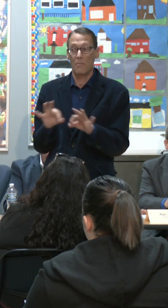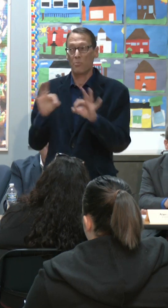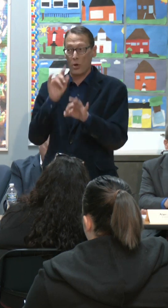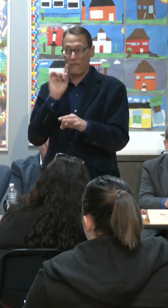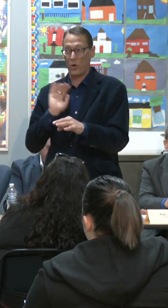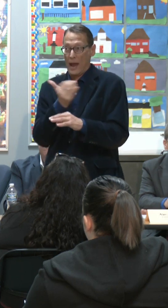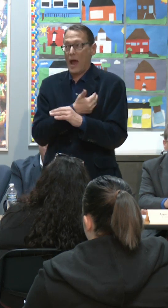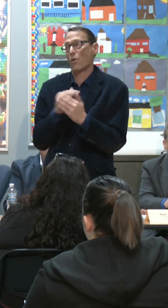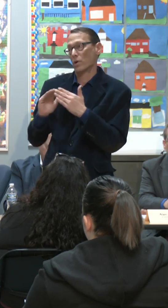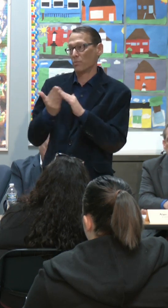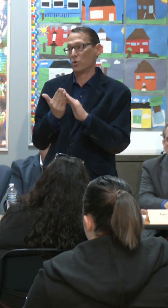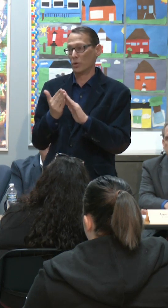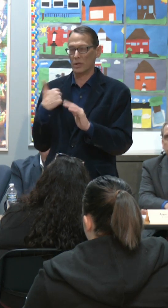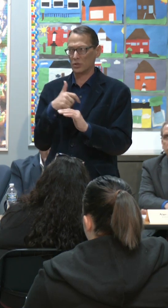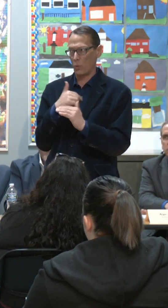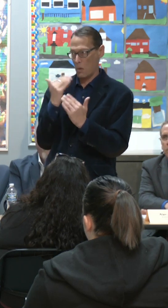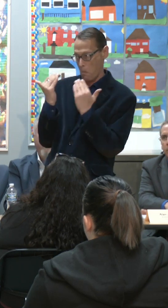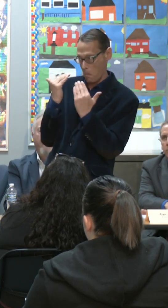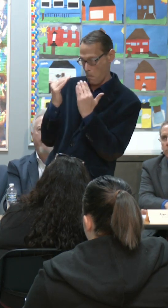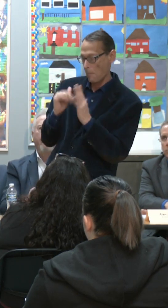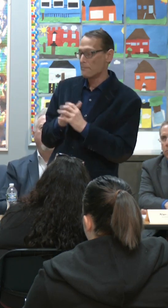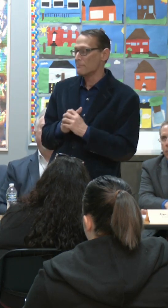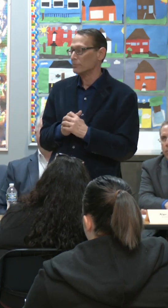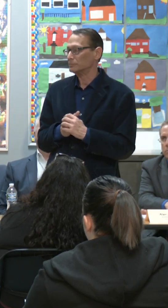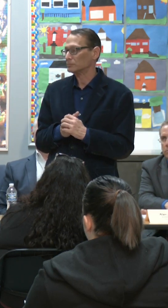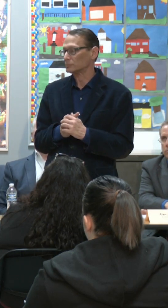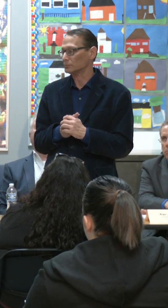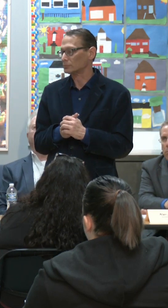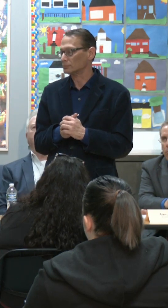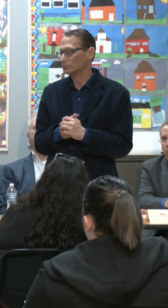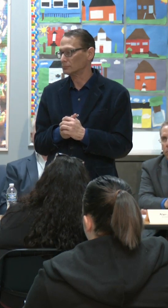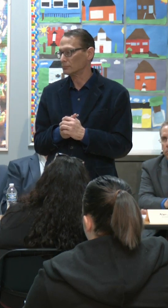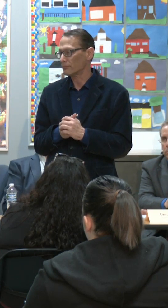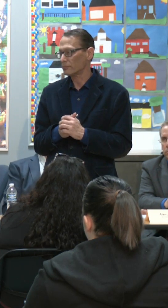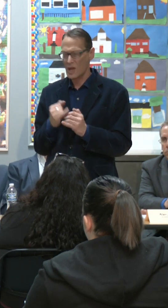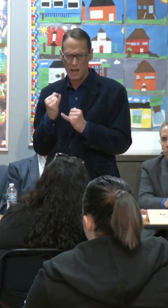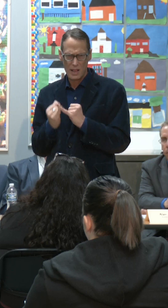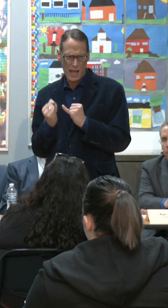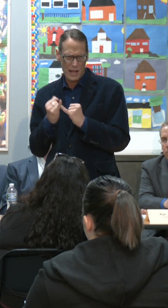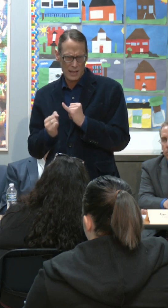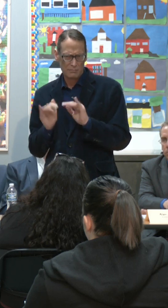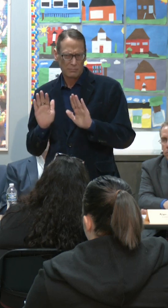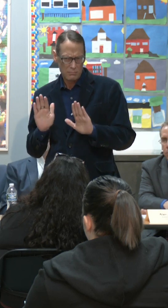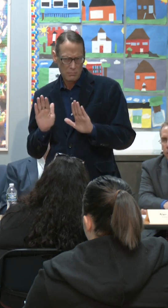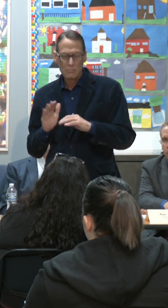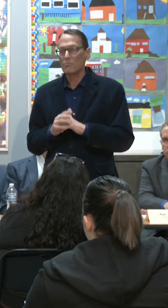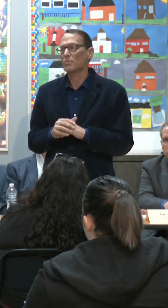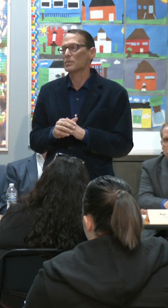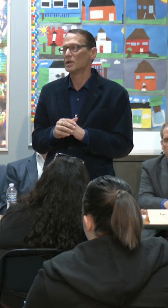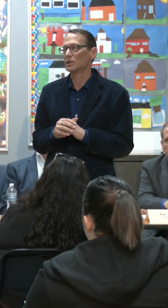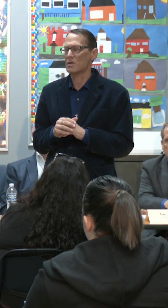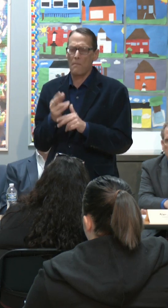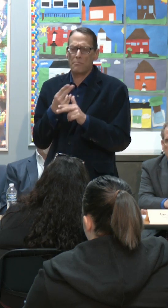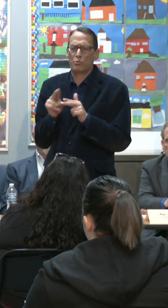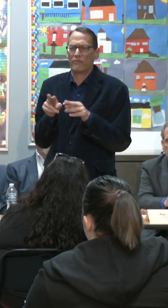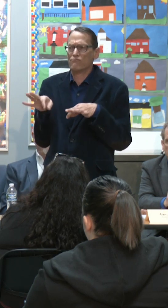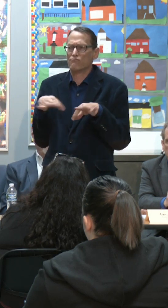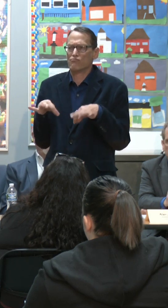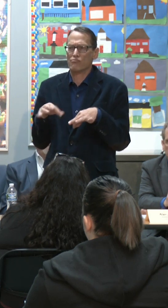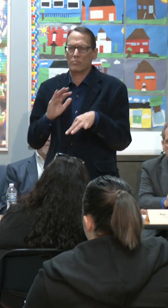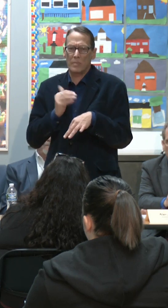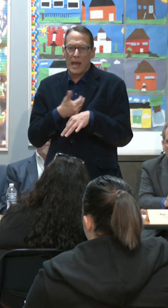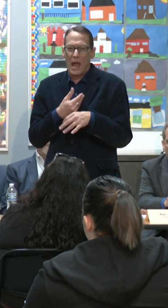threatening development, and also equality for our LGBTQIA plus residents, veterans,